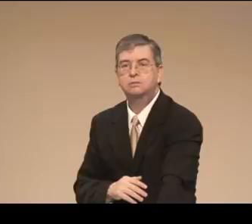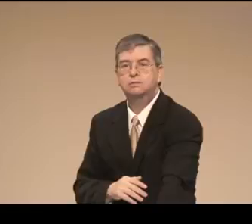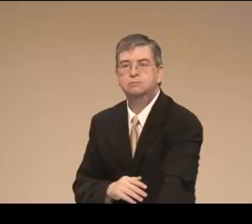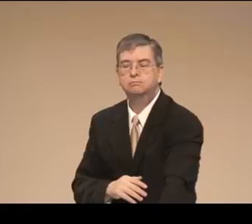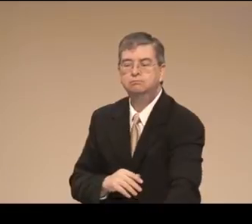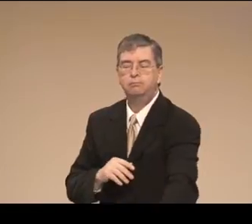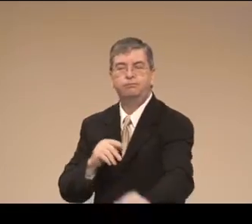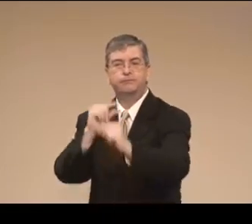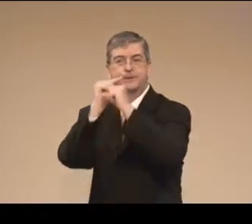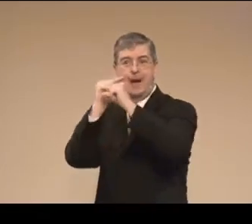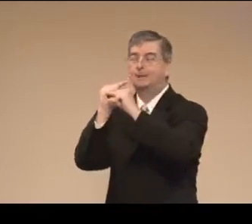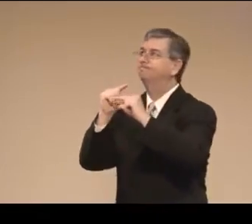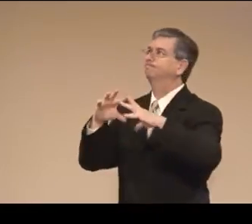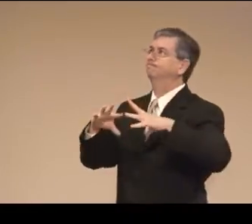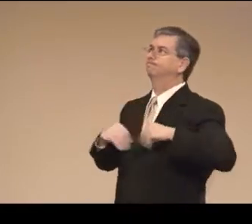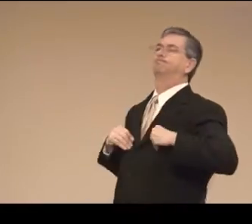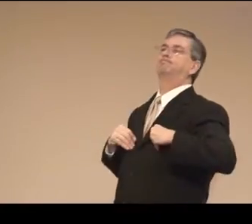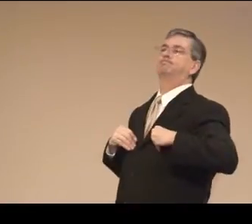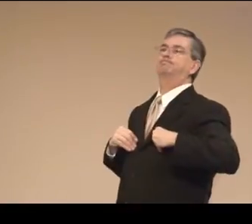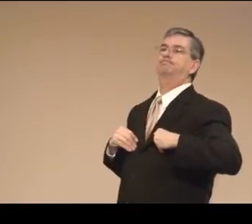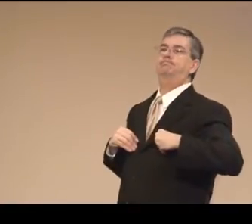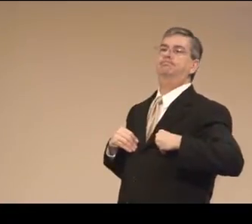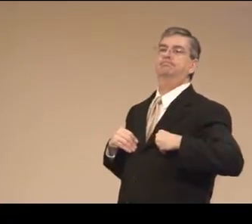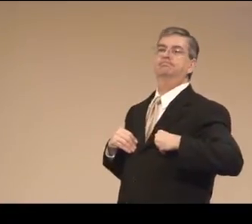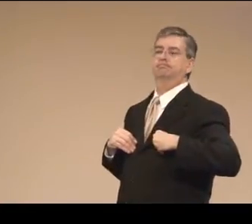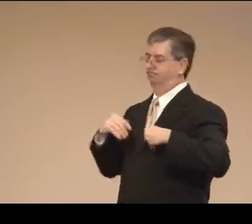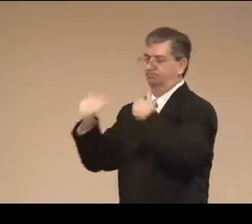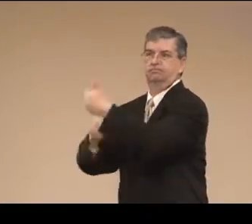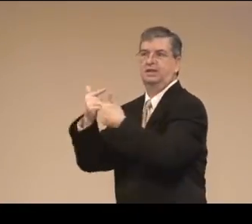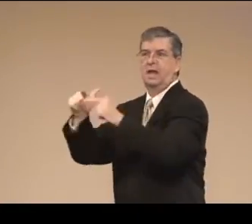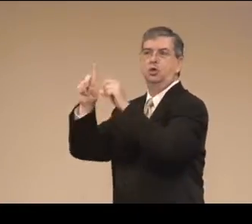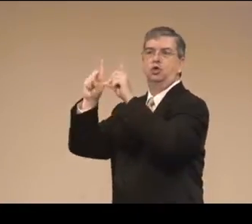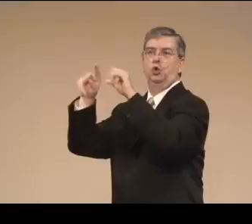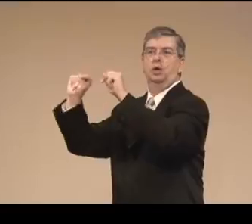follow God. And Gideon was exceptional